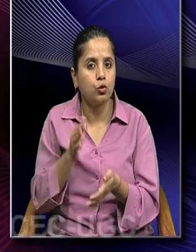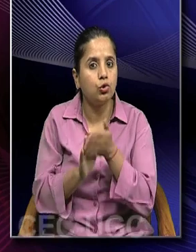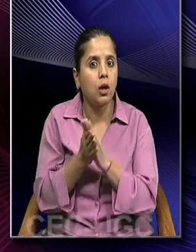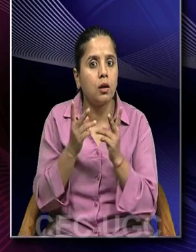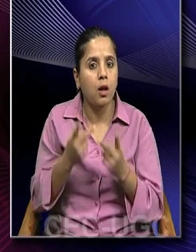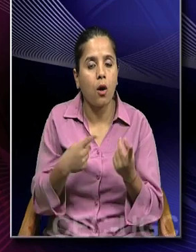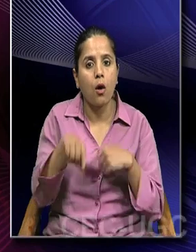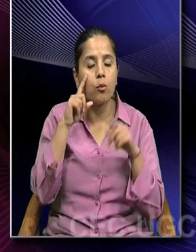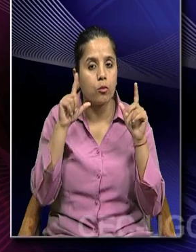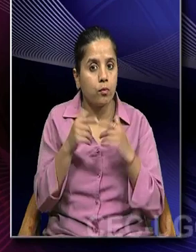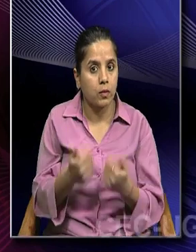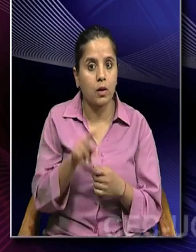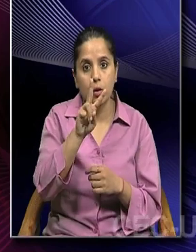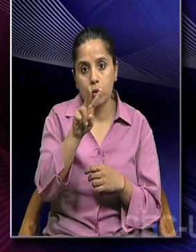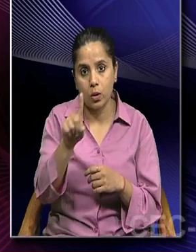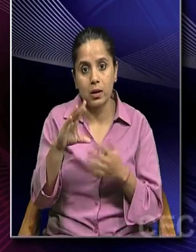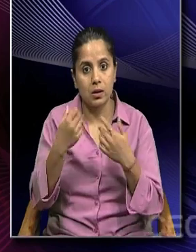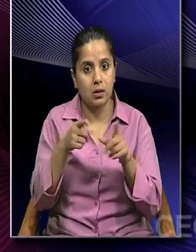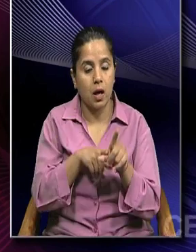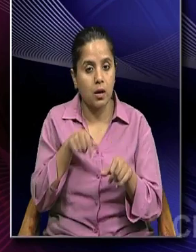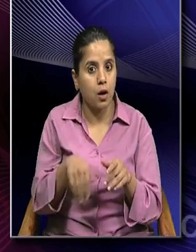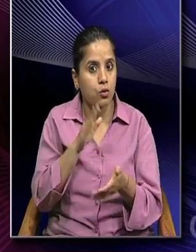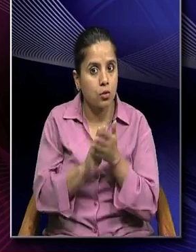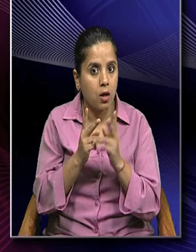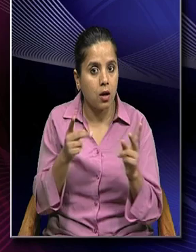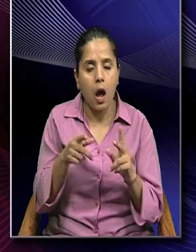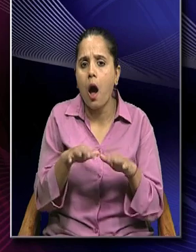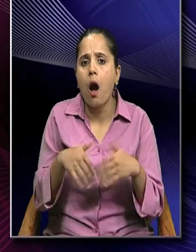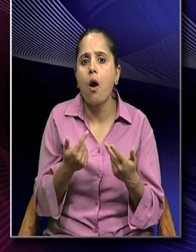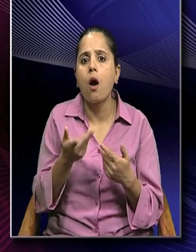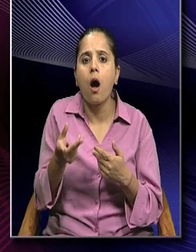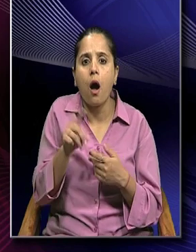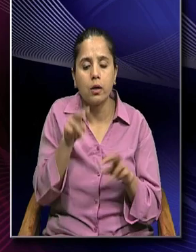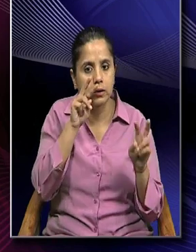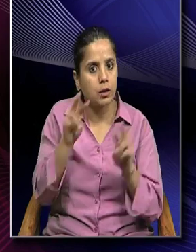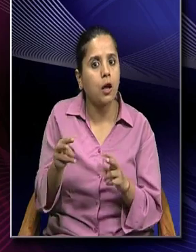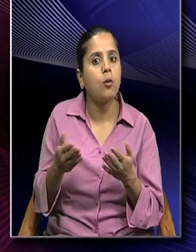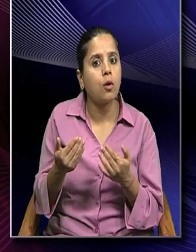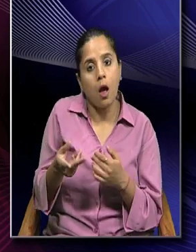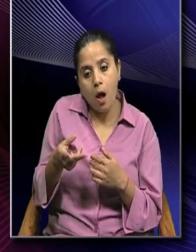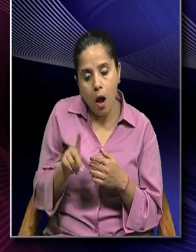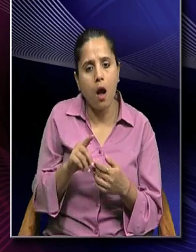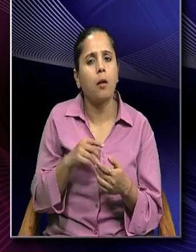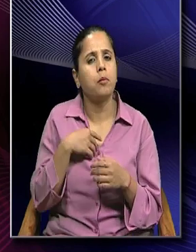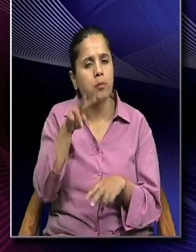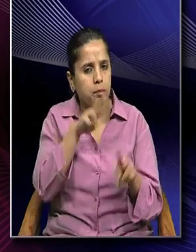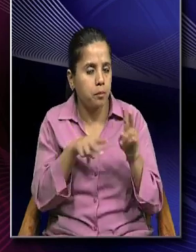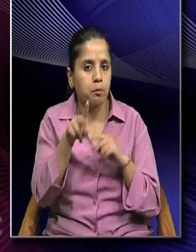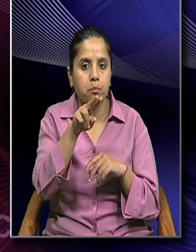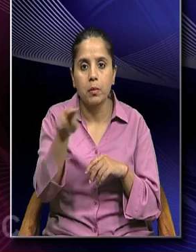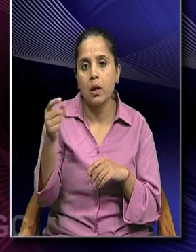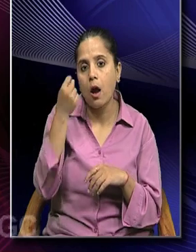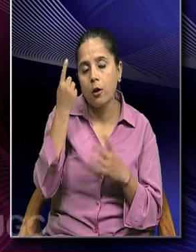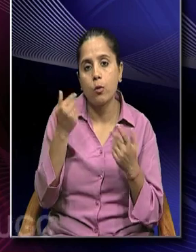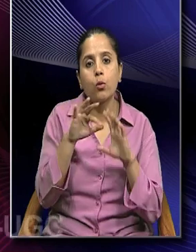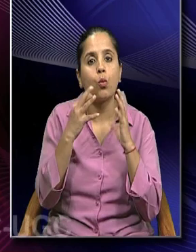are witnessing in 21st century, how can it be revisited and reinterpreted in the contemporary